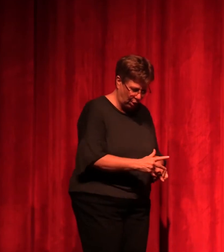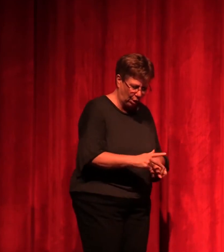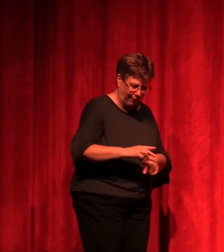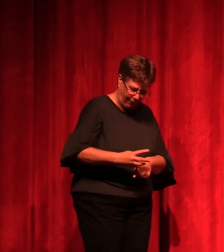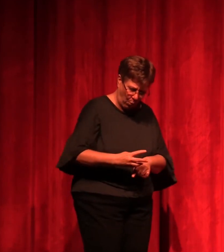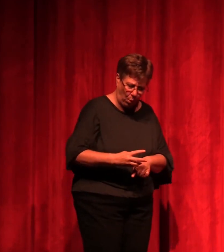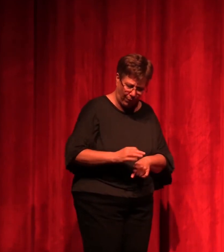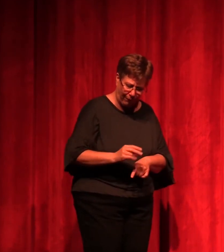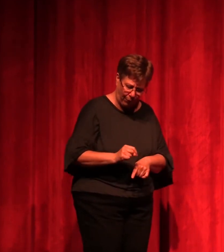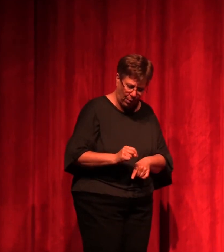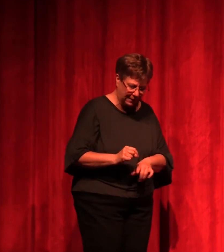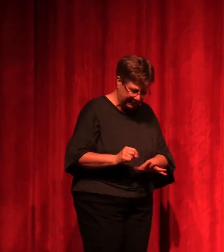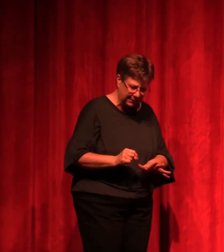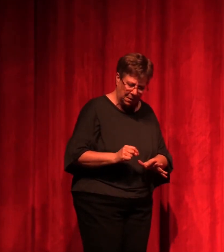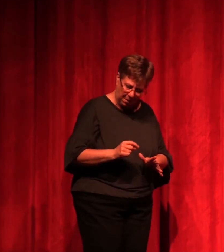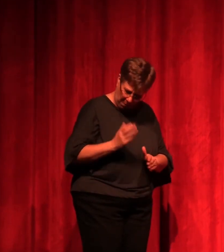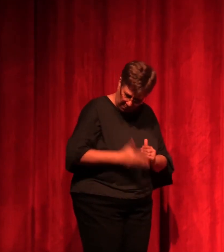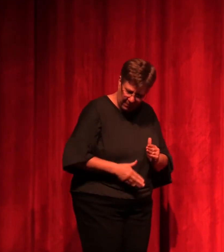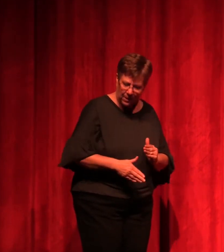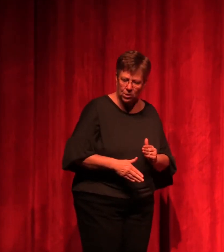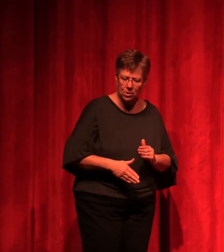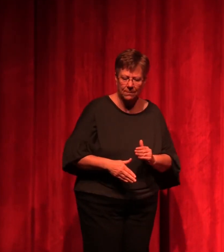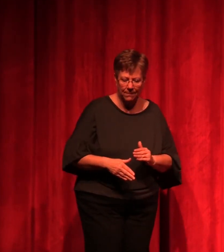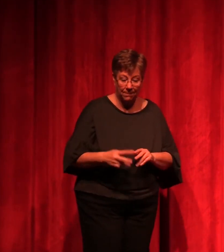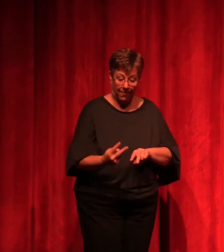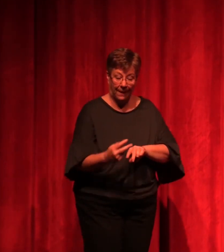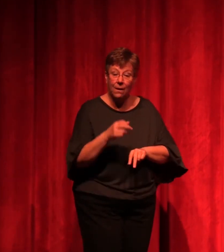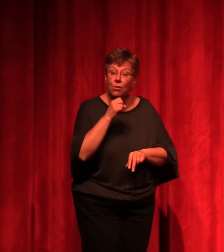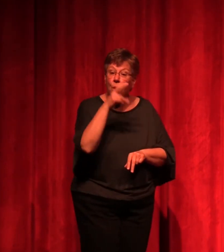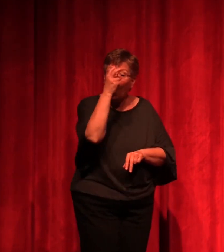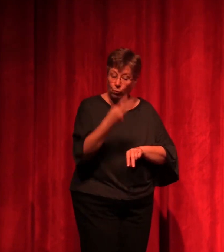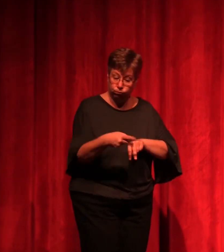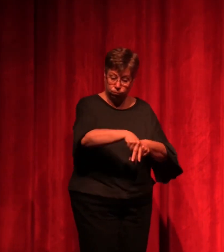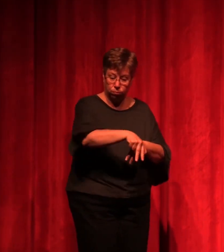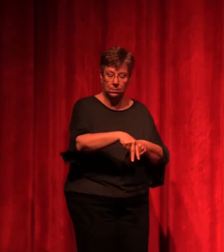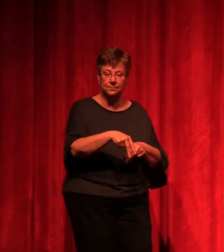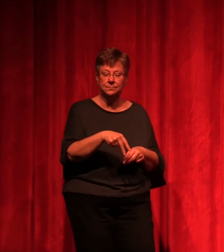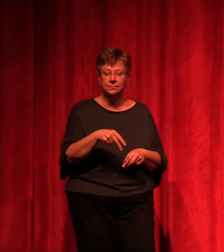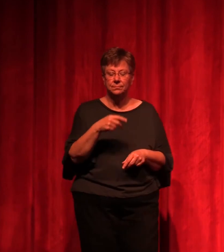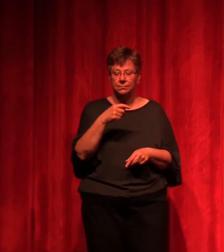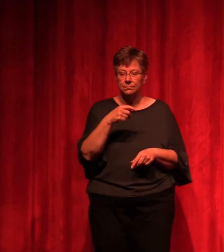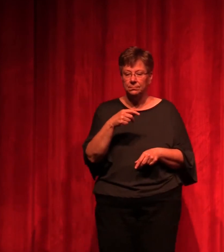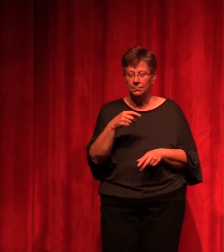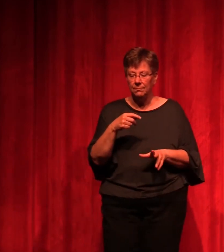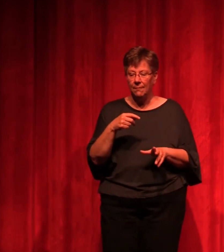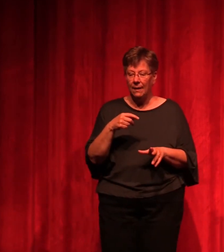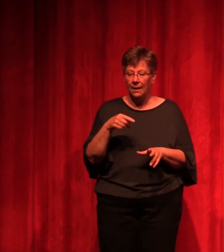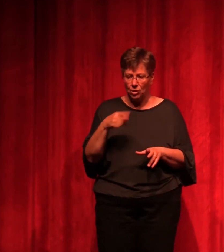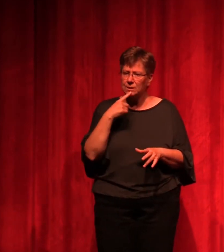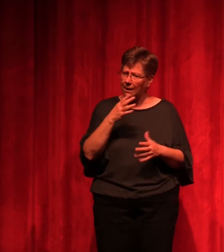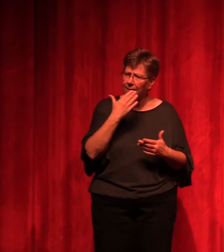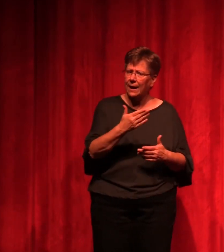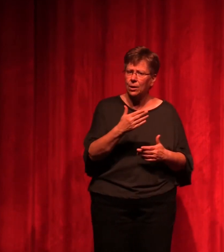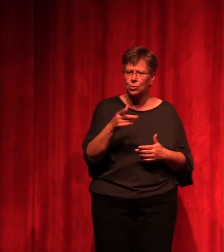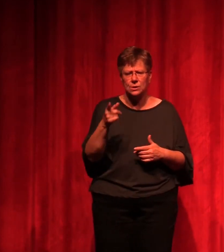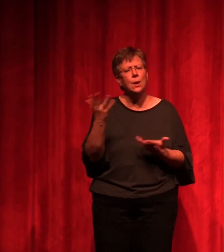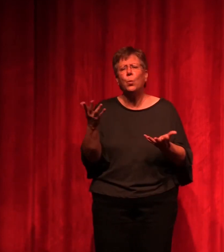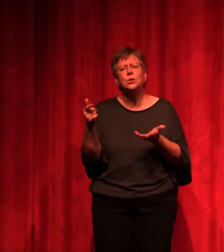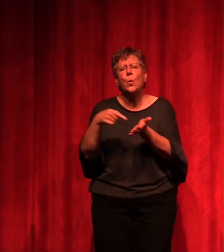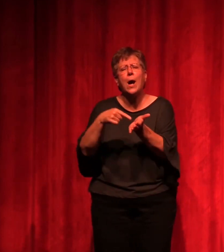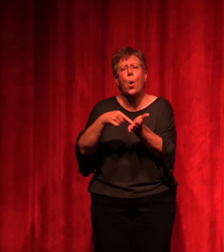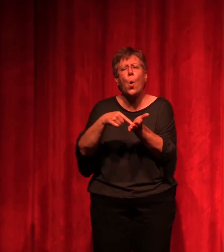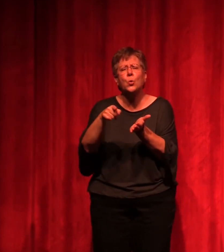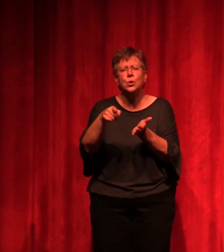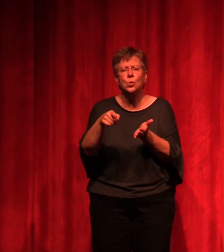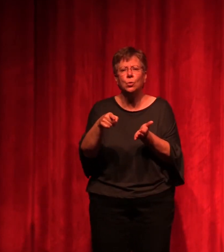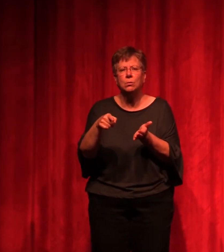up, and she goes, "That looks really good," and I say, "Thank you." And then she caught me off guard. She says, "Well, what do I owe you?" And I said, I'd done some